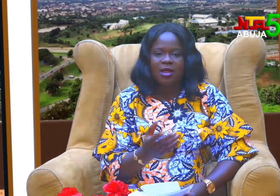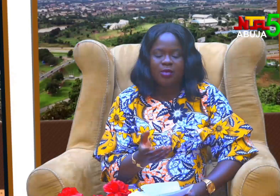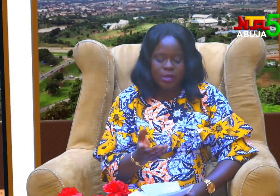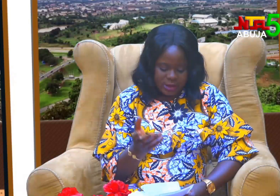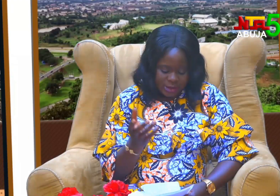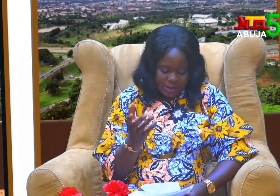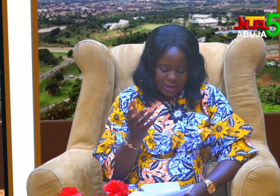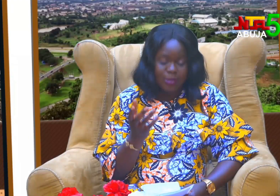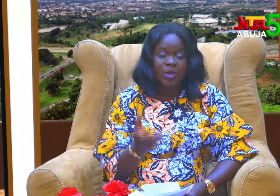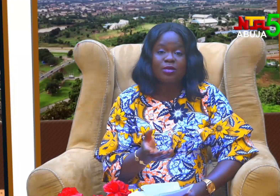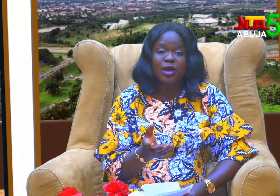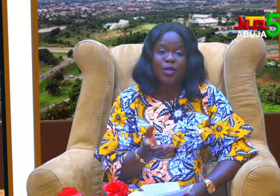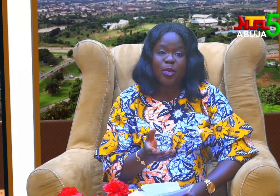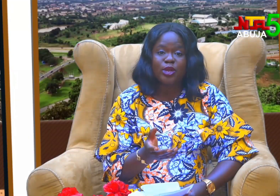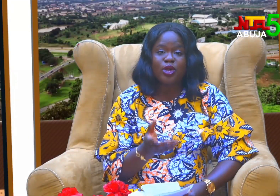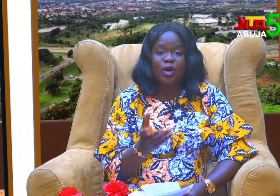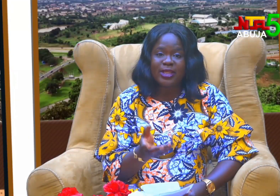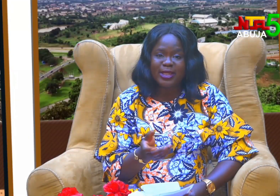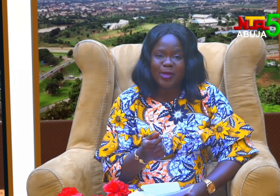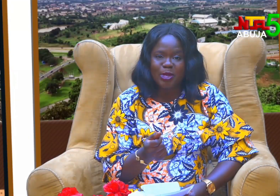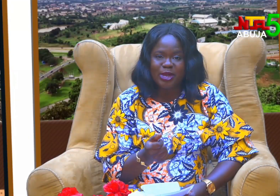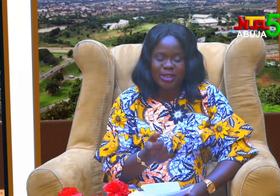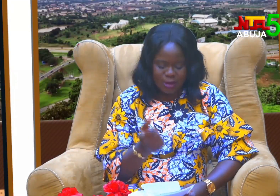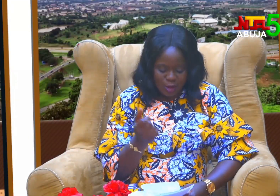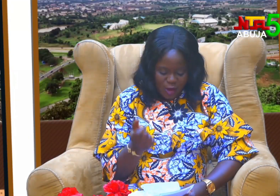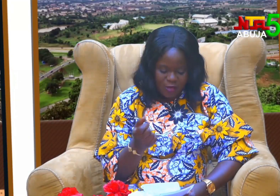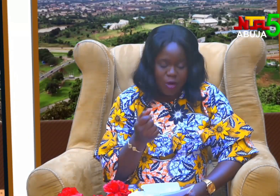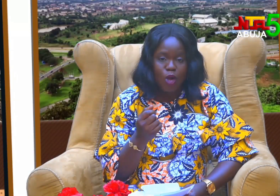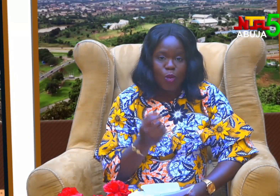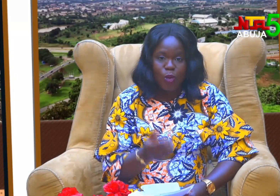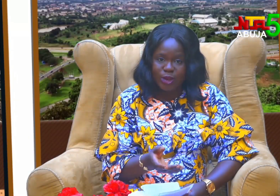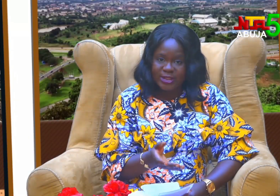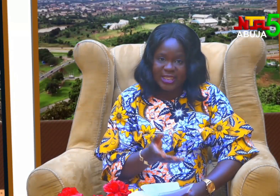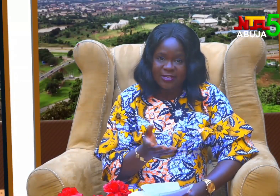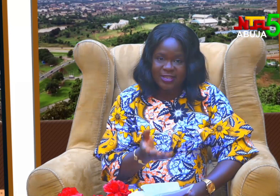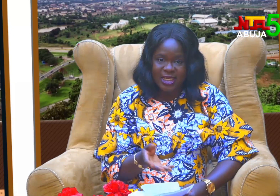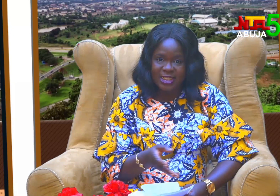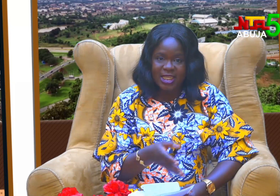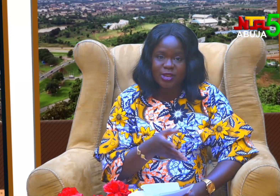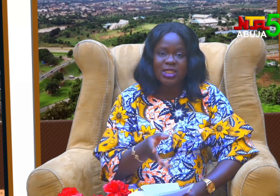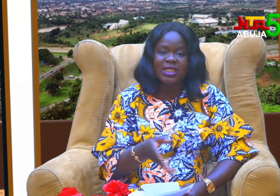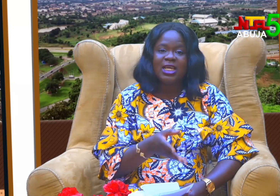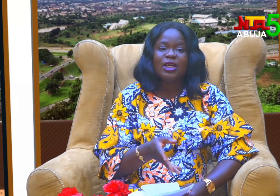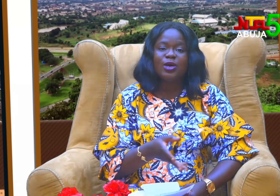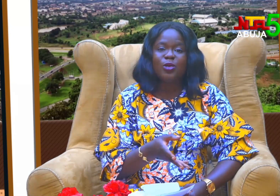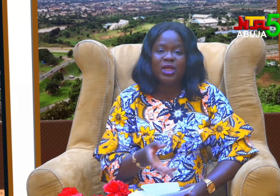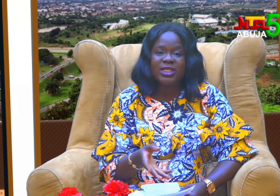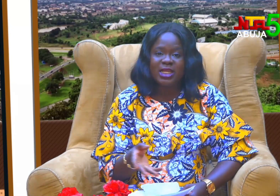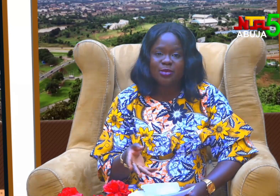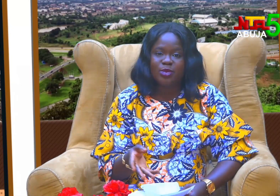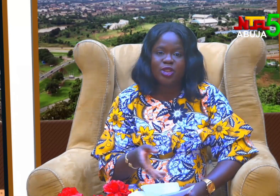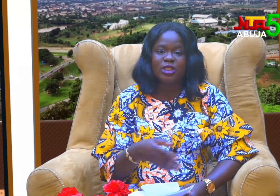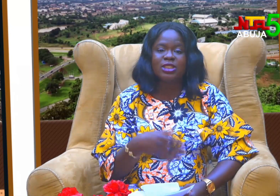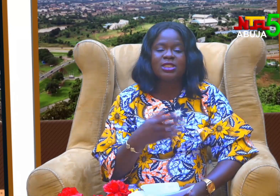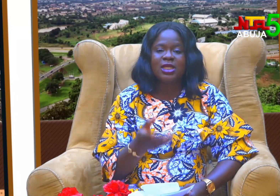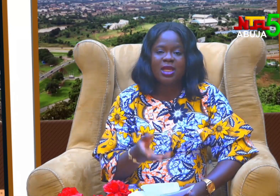That was a background report on the commemoration of World Deaf Day. It's actually a week celebration. It's a